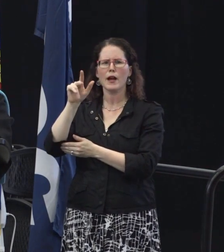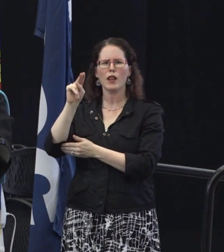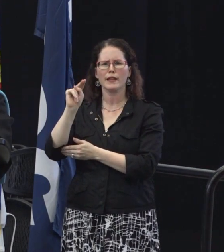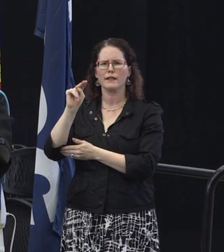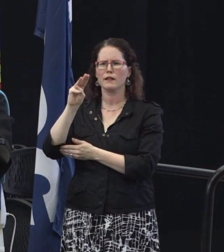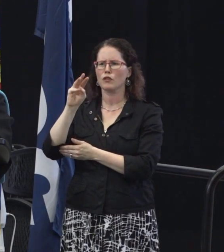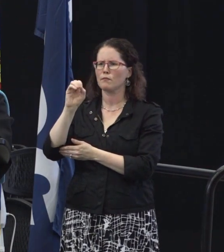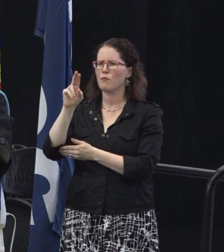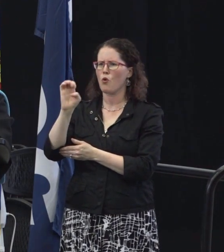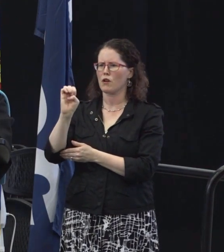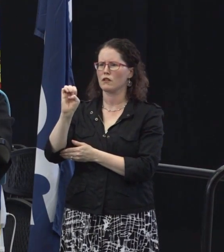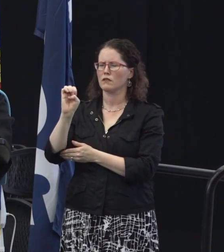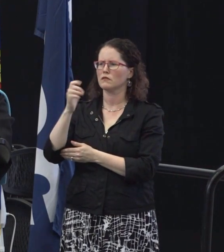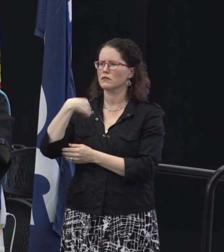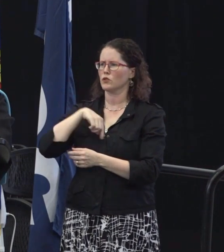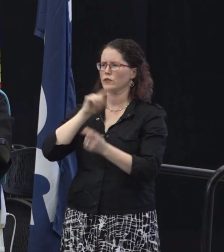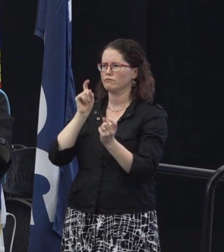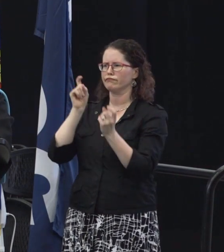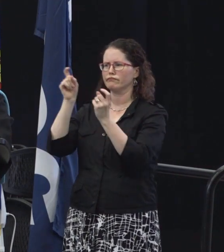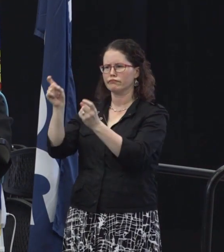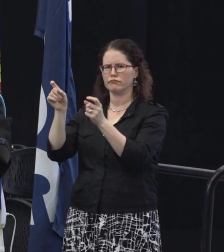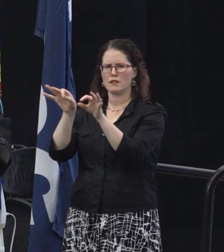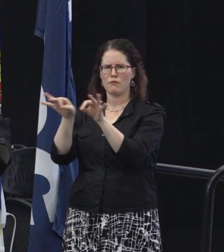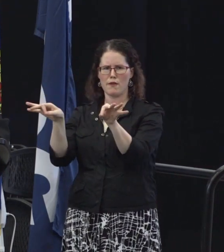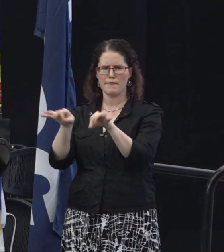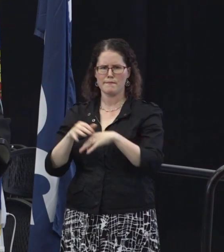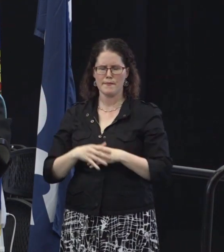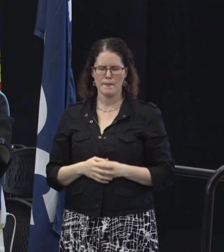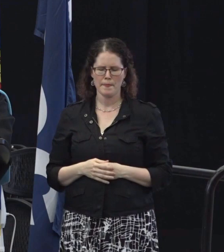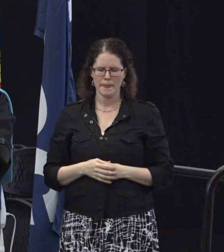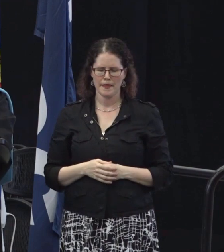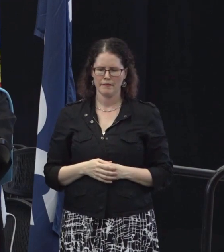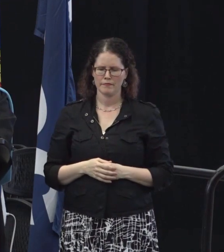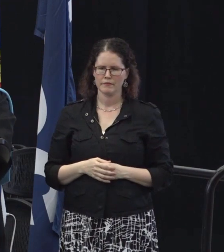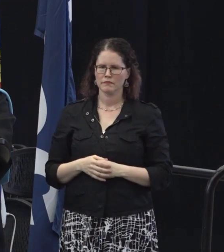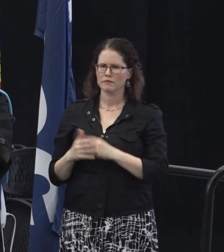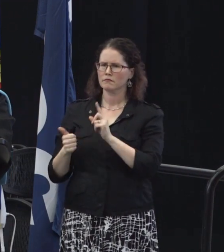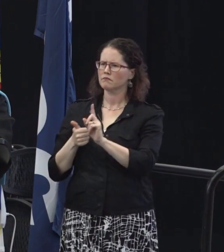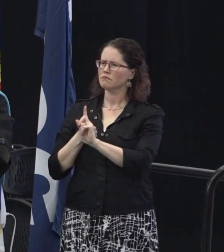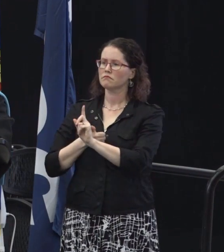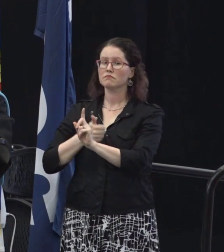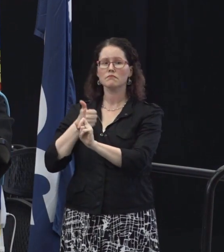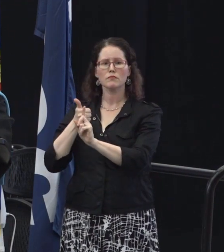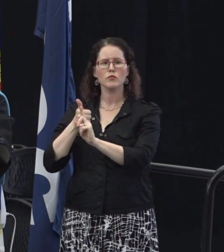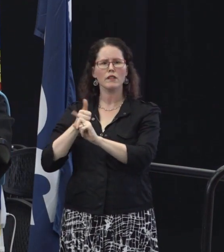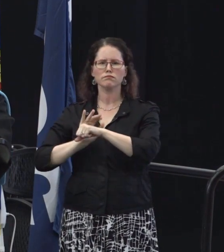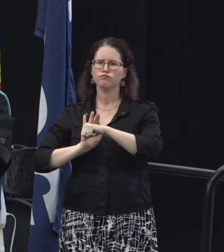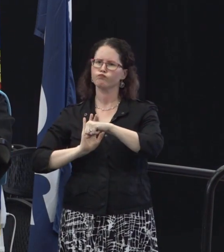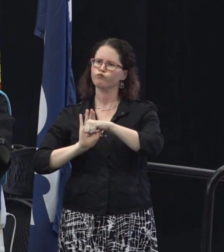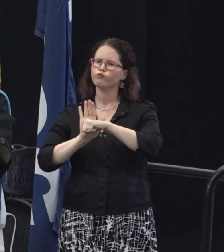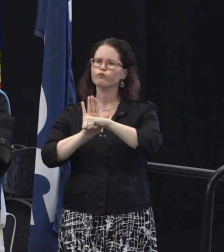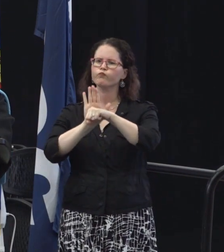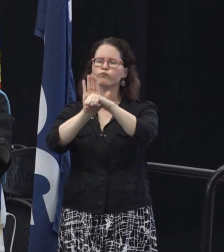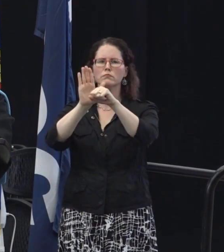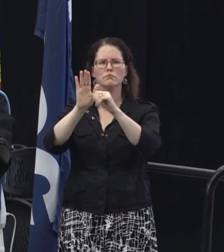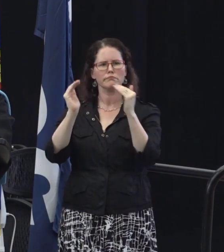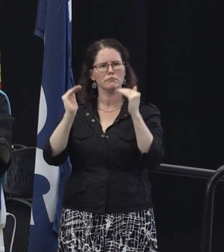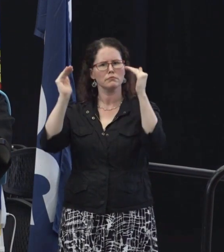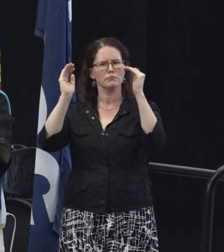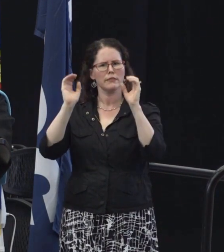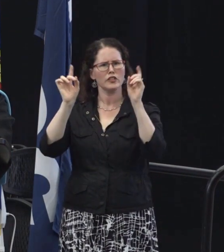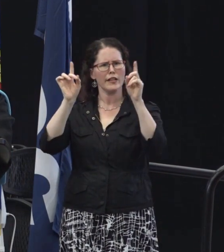an honorary diploma. A champion for public and post-secondary education,